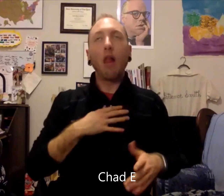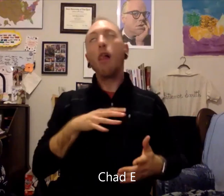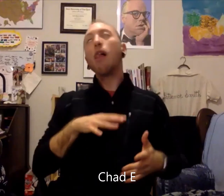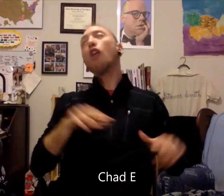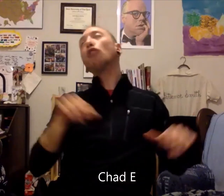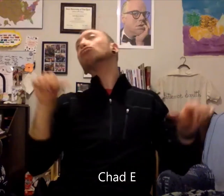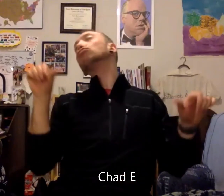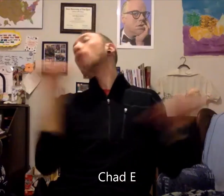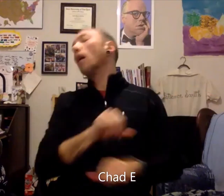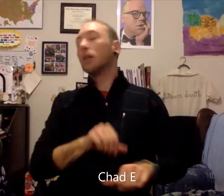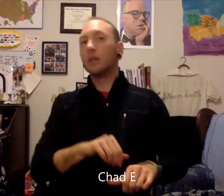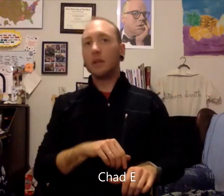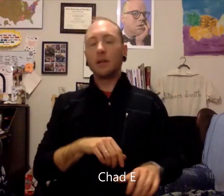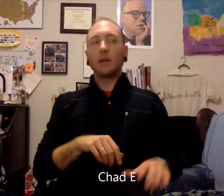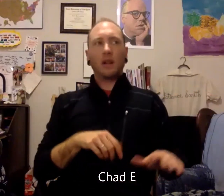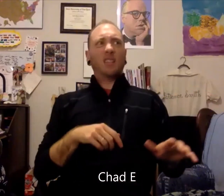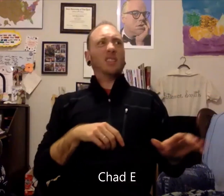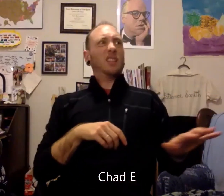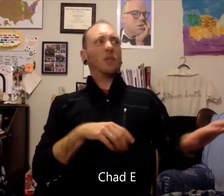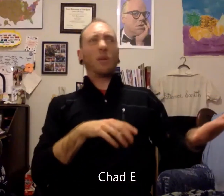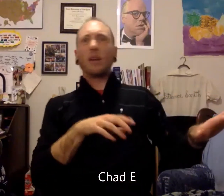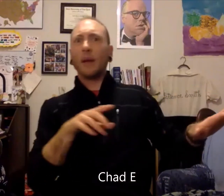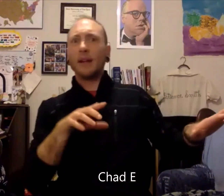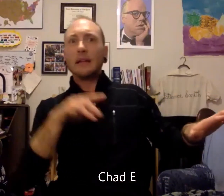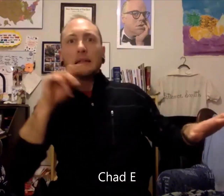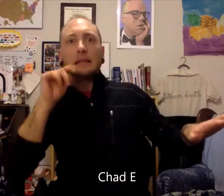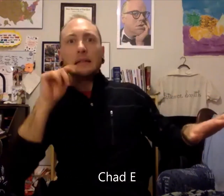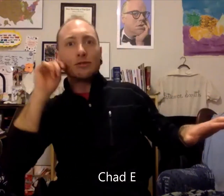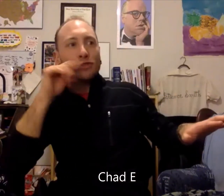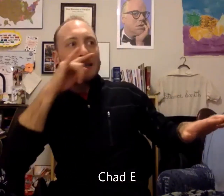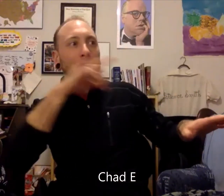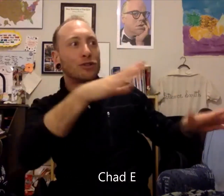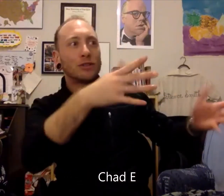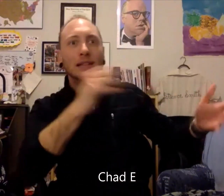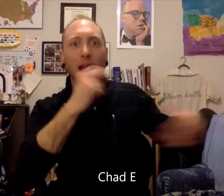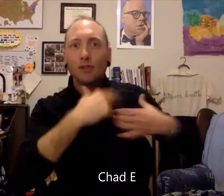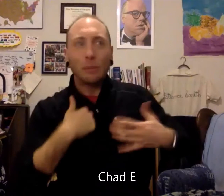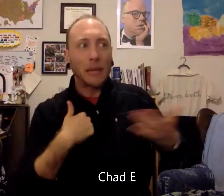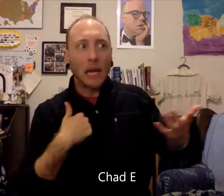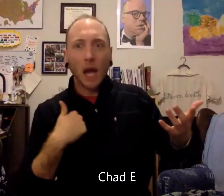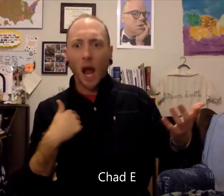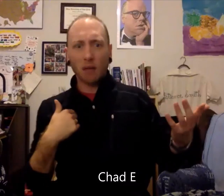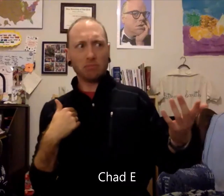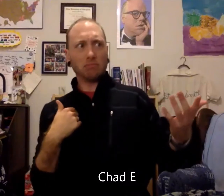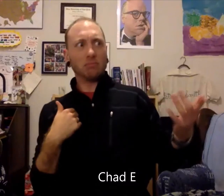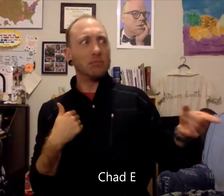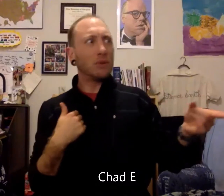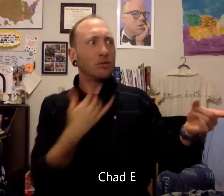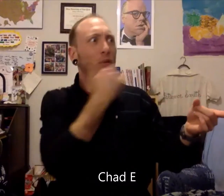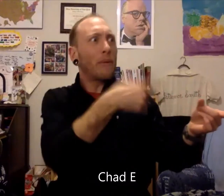was kind of surprised that the rest of the kids weren't joining me, but, I mean, that's where drinking had taken me, and